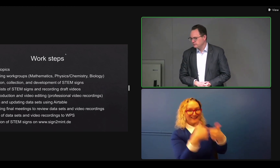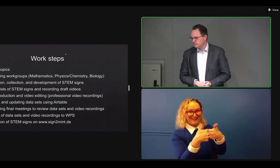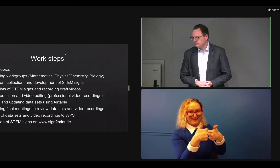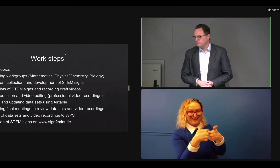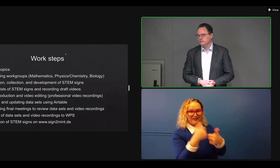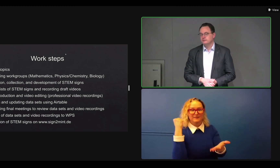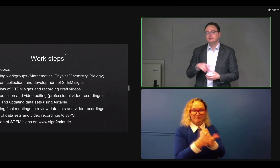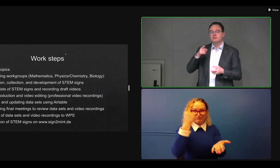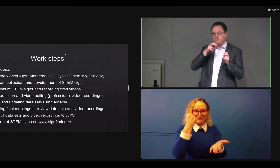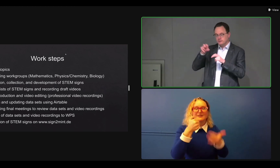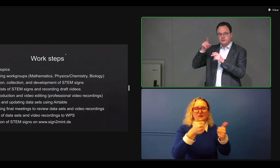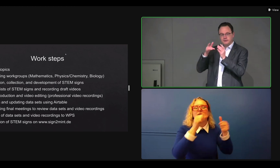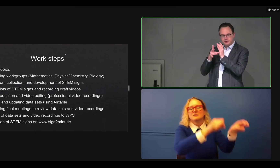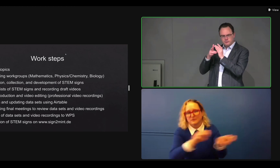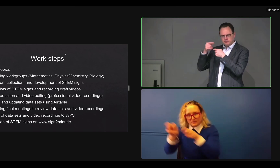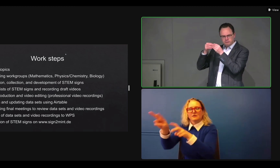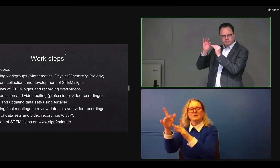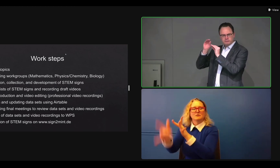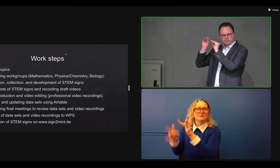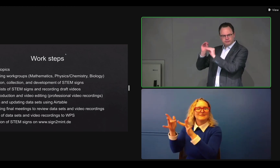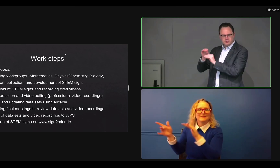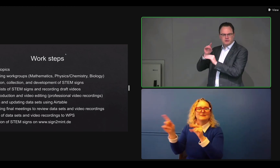finally transferred the videos to the website.